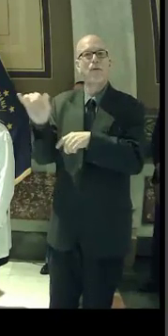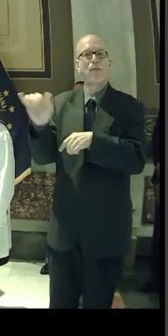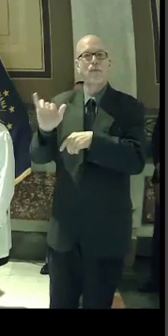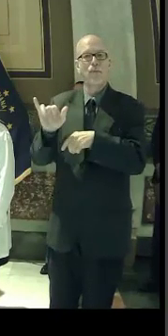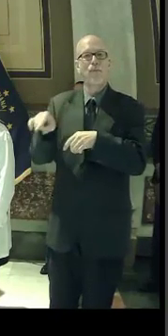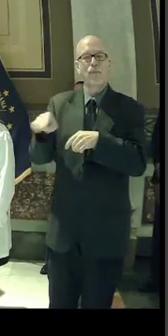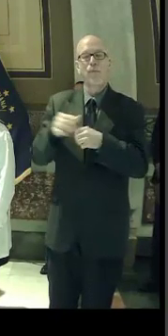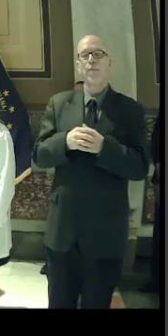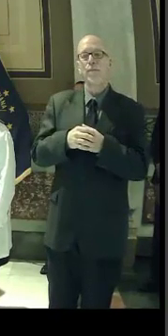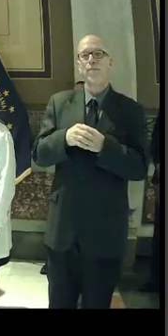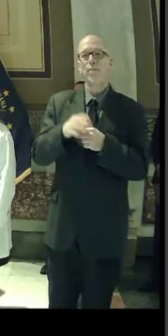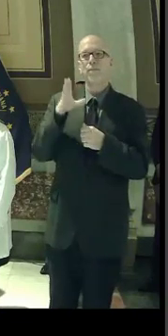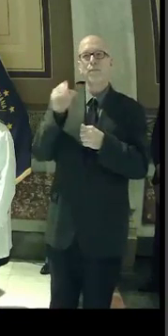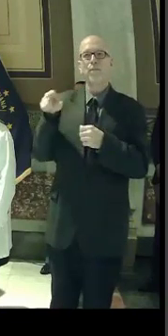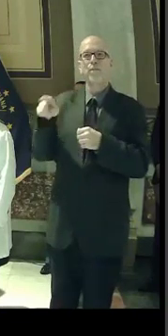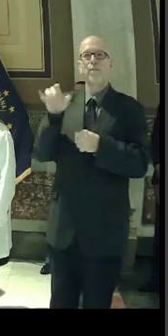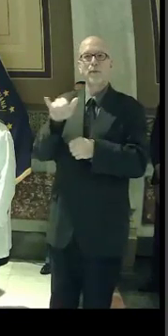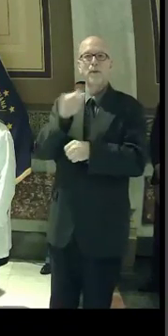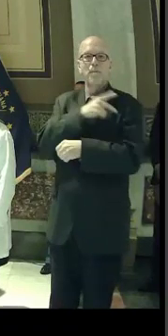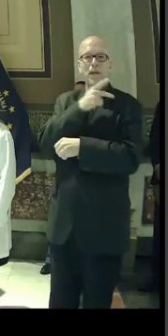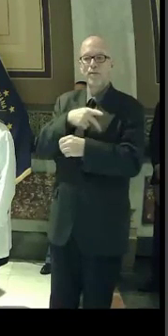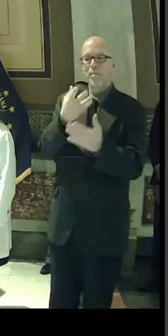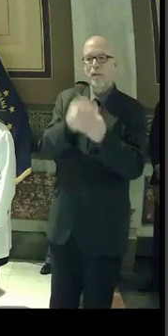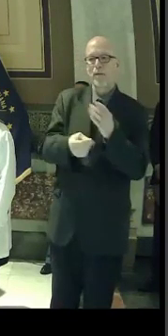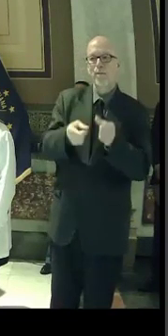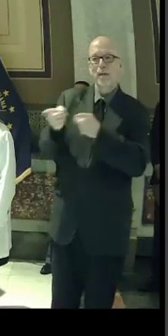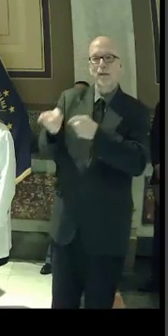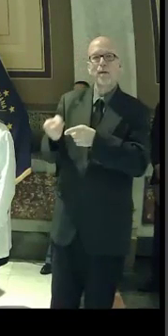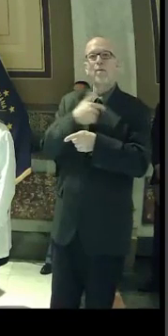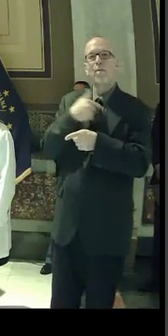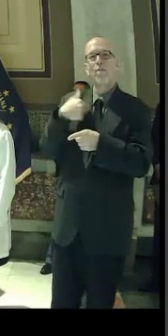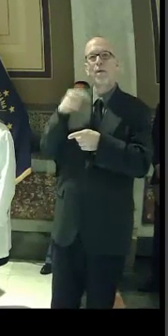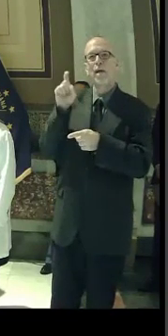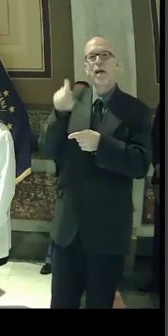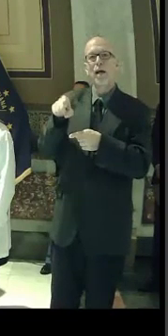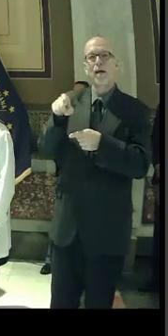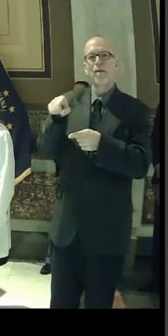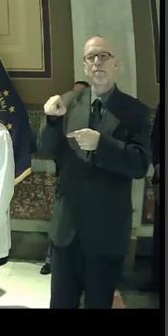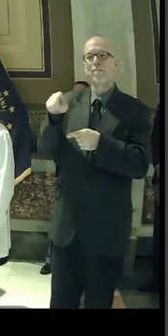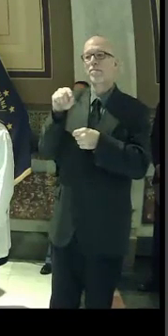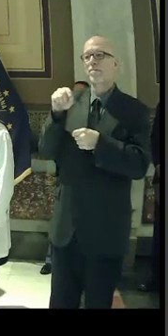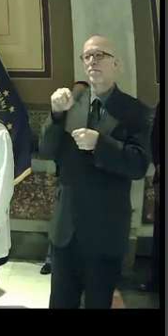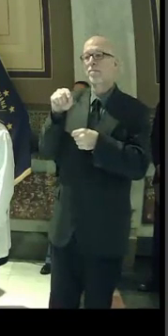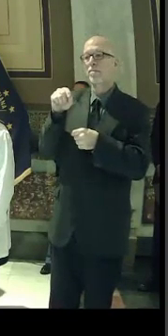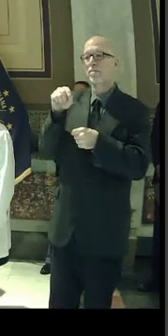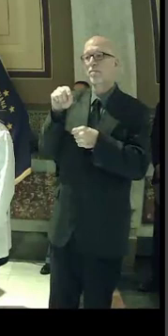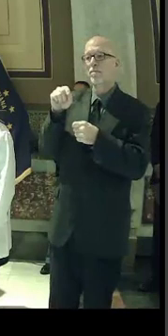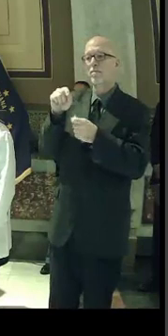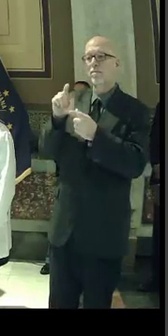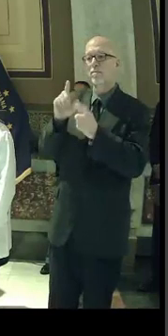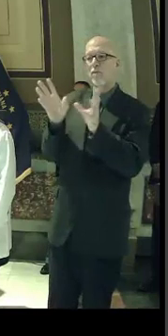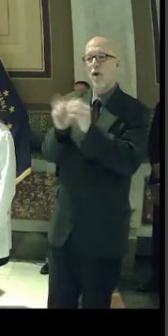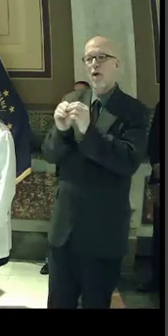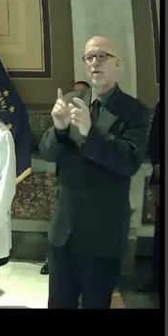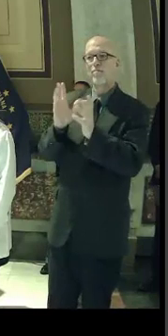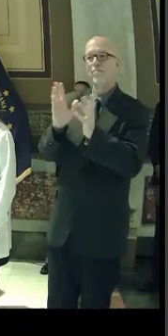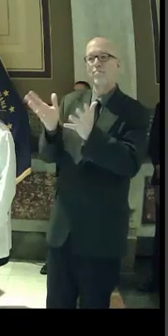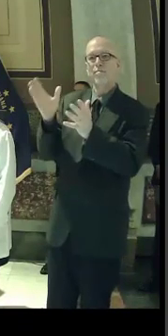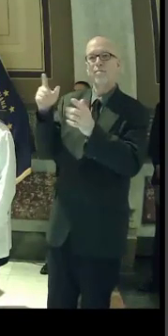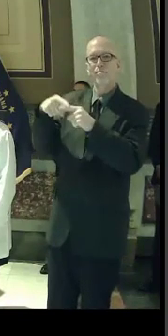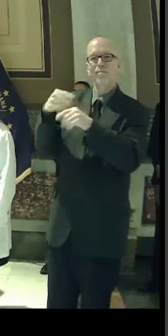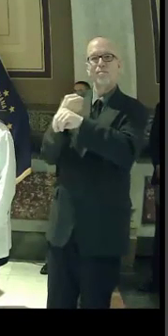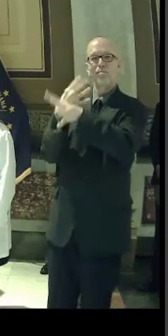together when this patient passed. We had to do iPad conferencing so the two